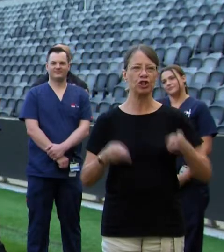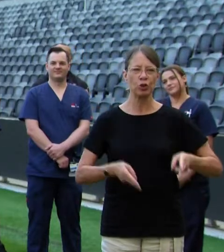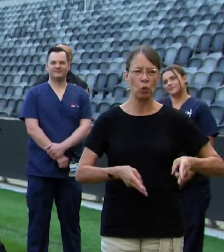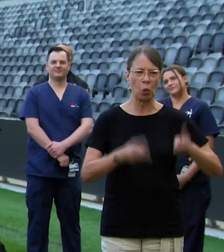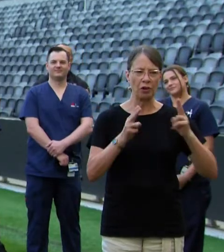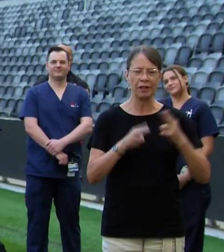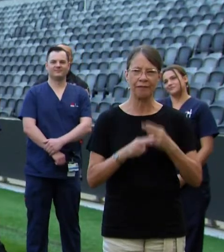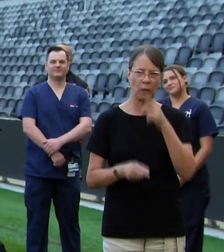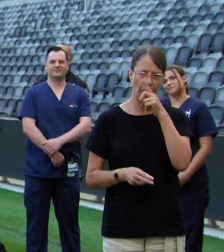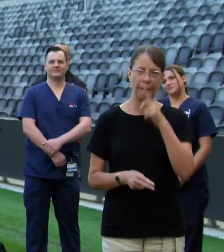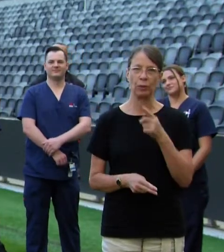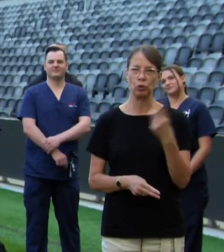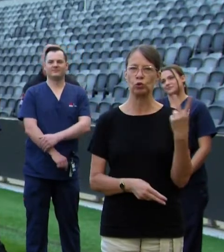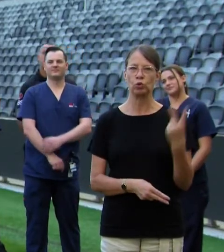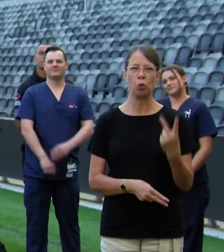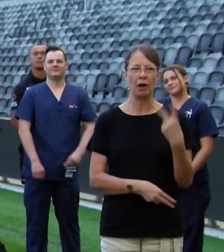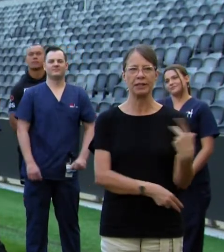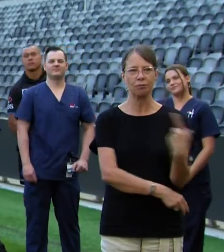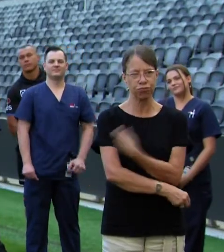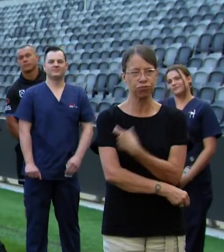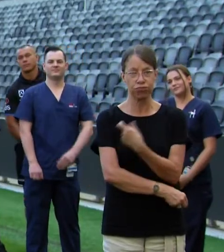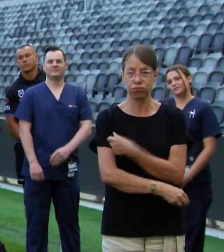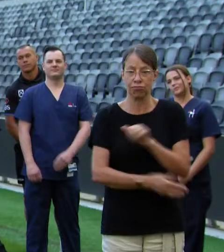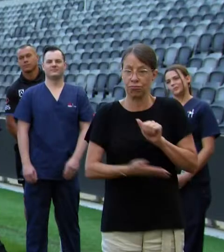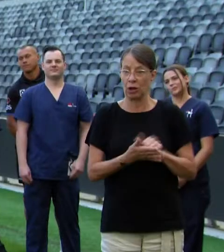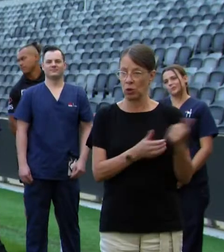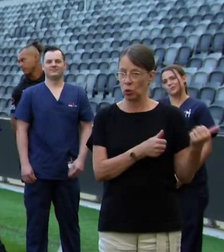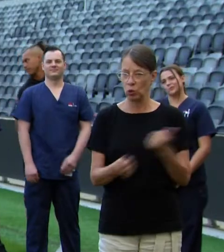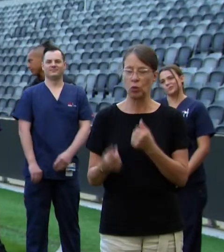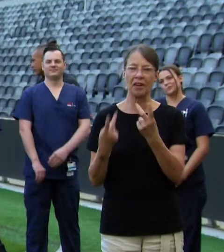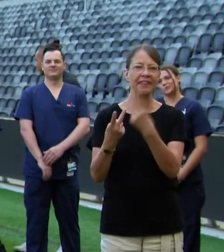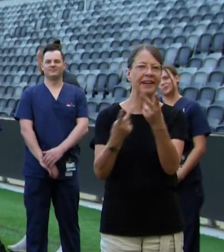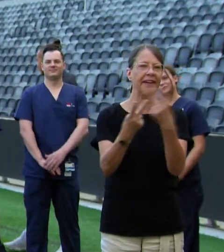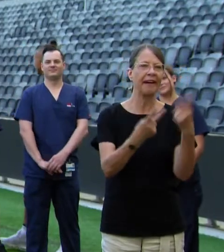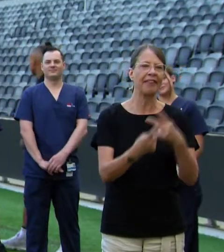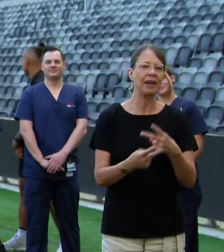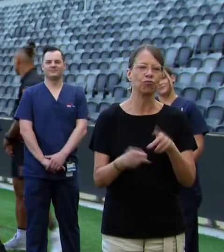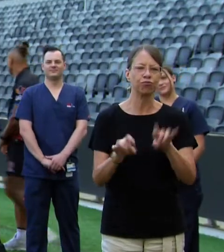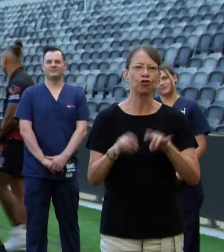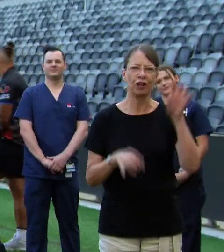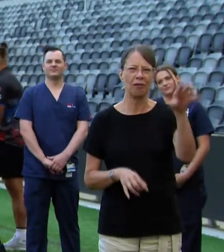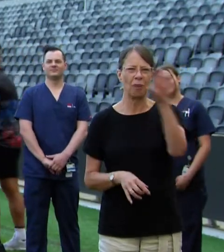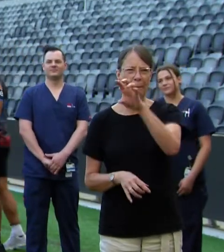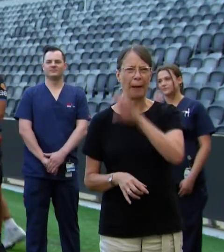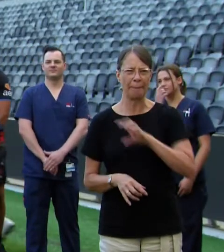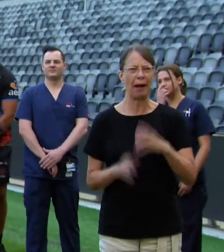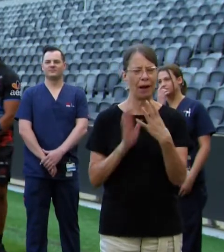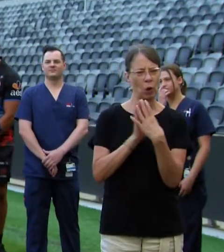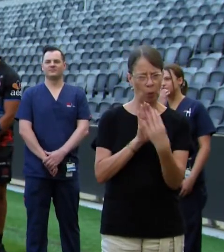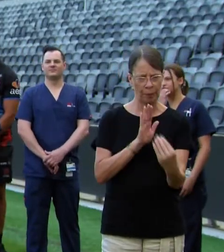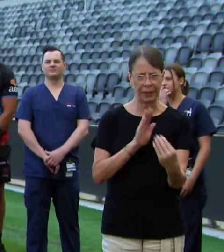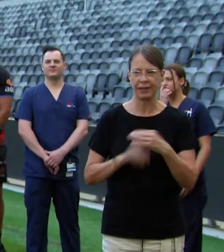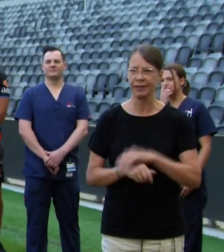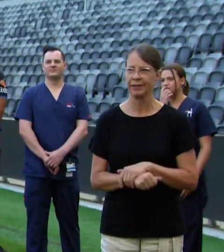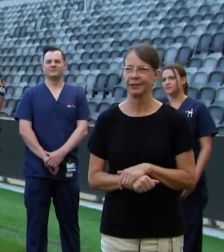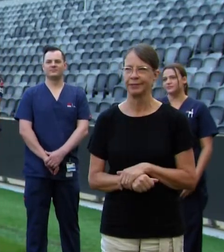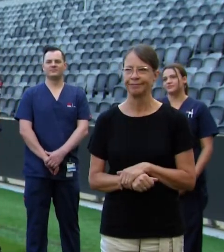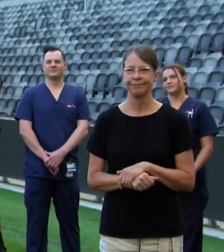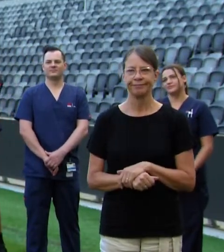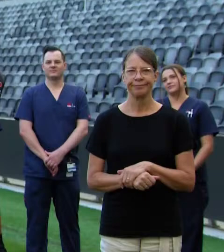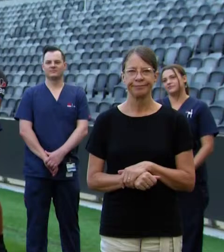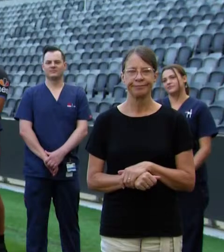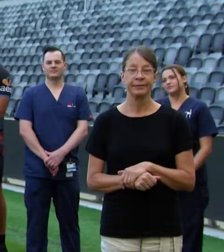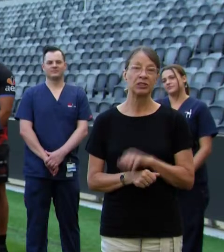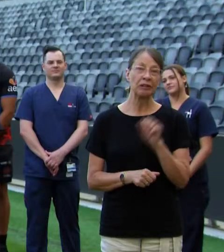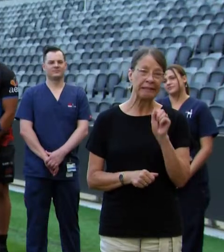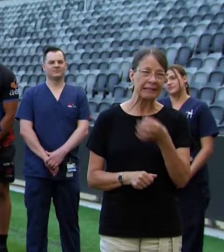of the vaccination. That was the right approach. Other states followed. Now, as we move through, and obviously it's slightly